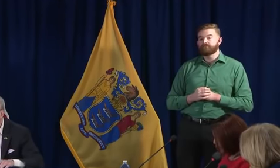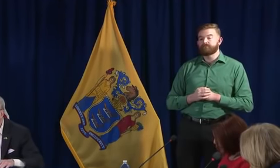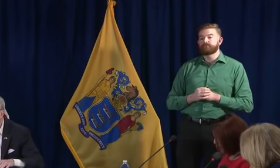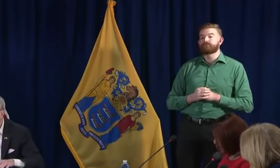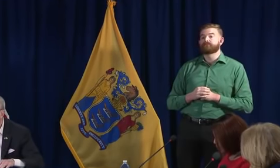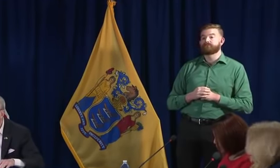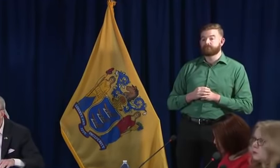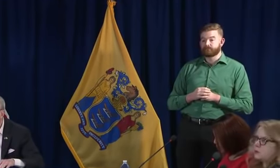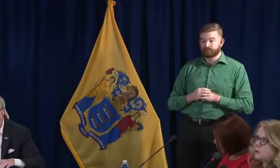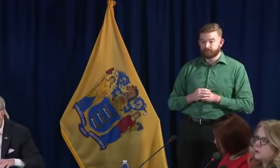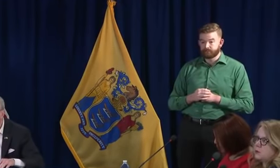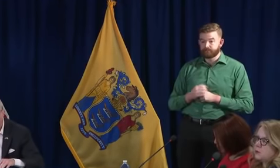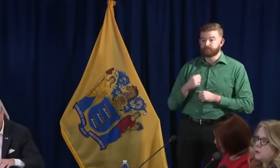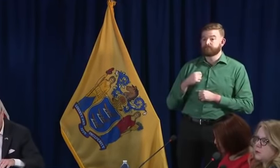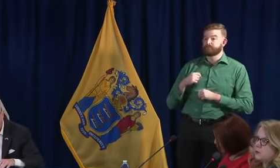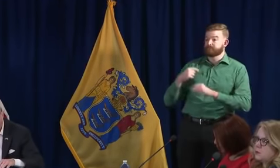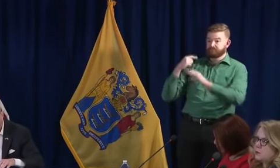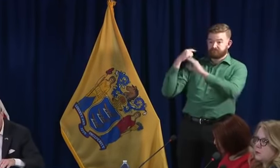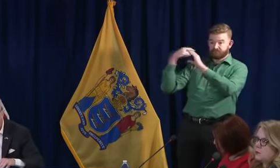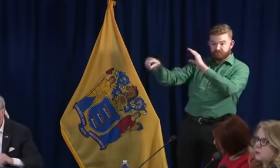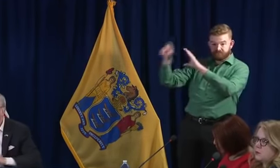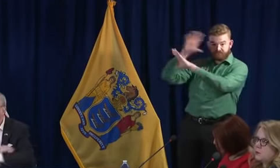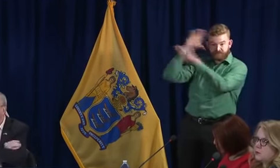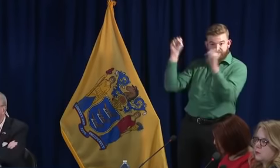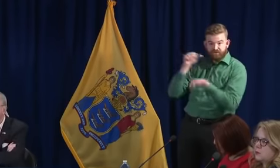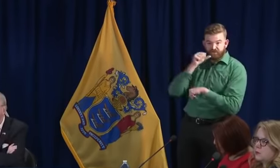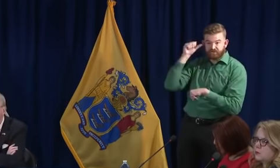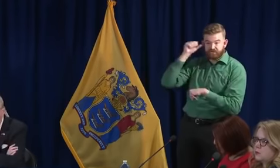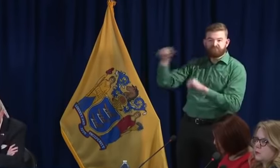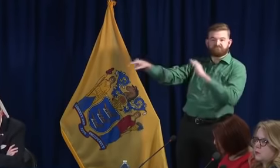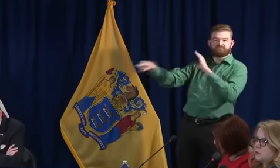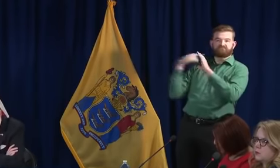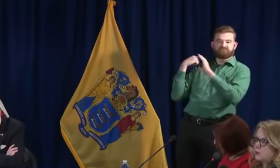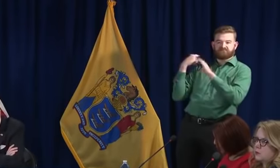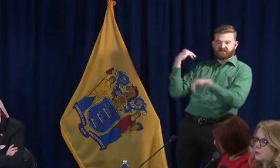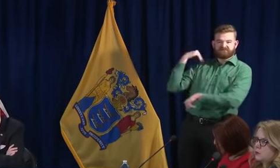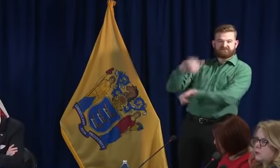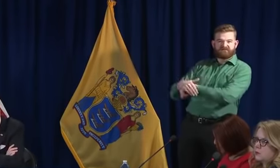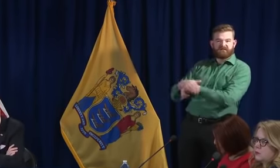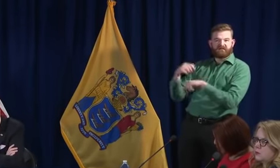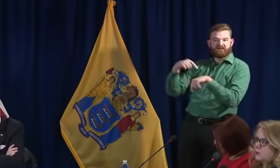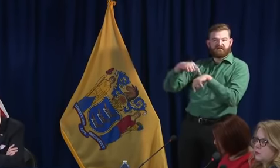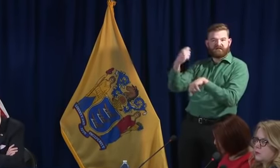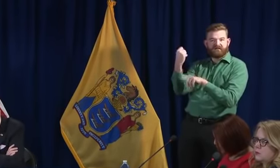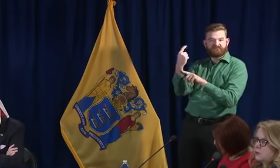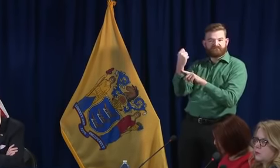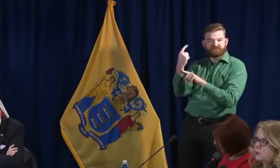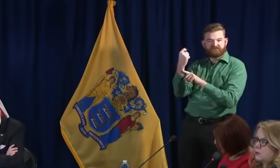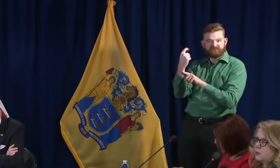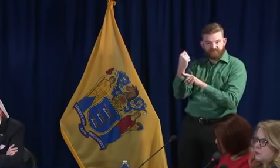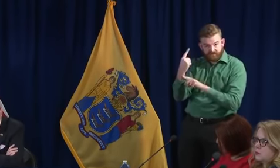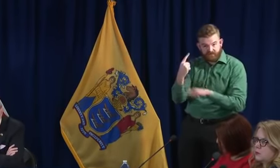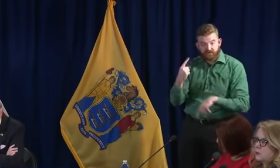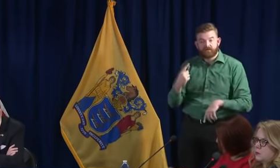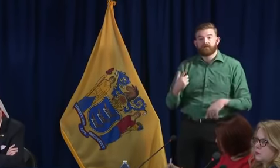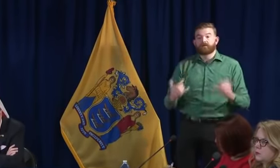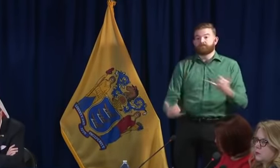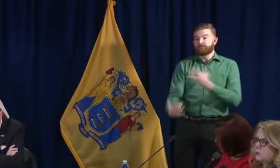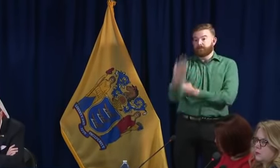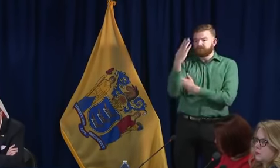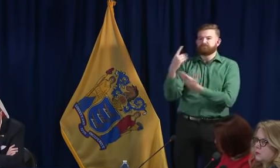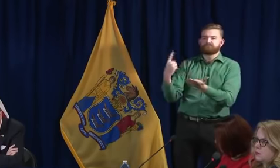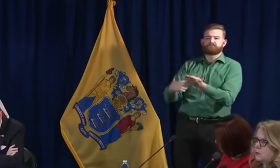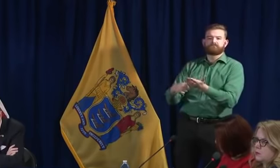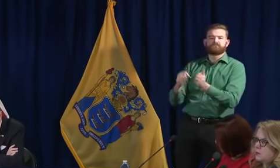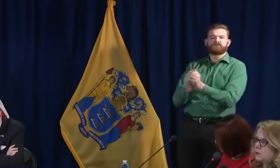Dan Kelly got last night, I think at around 11 o'clock. I had a conversation this morning with the U.S. Army Corps of Engineers in the person of